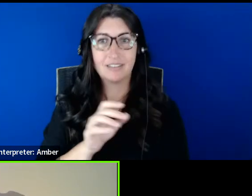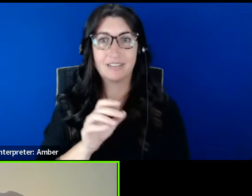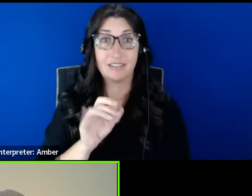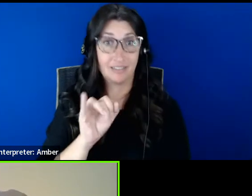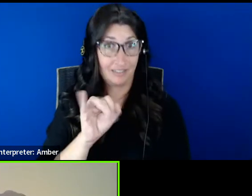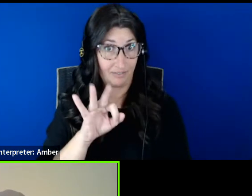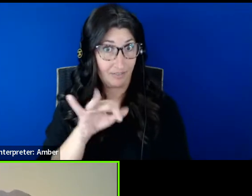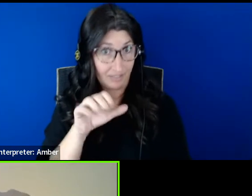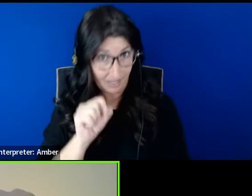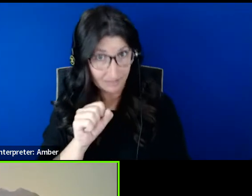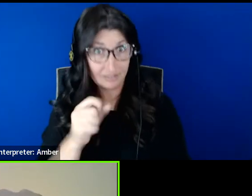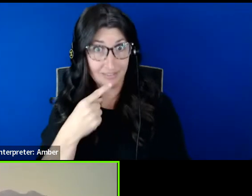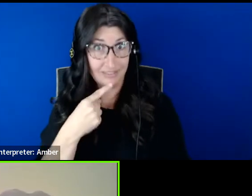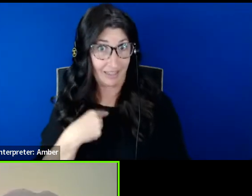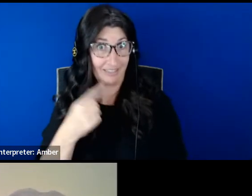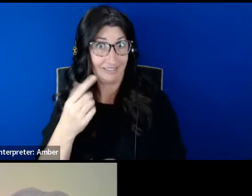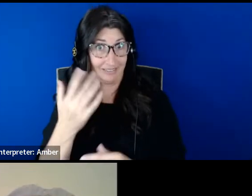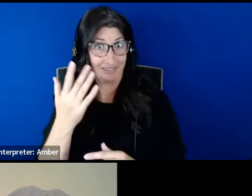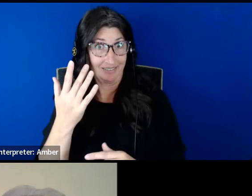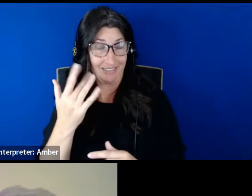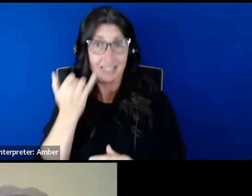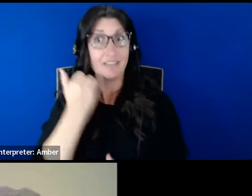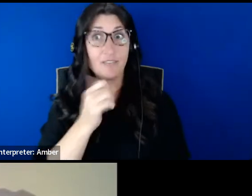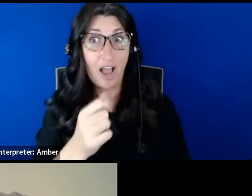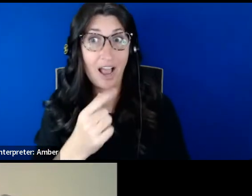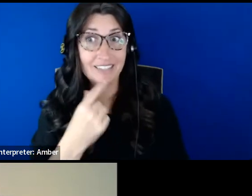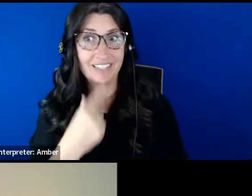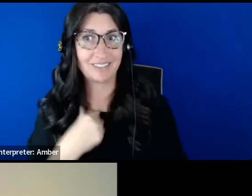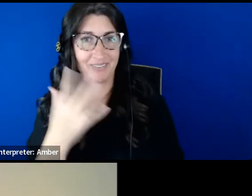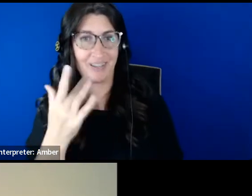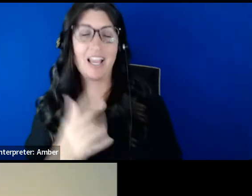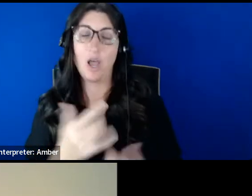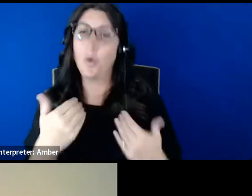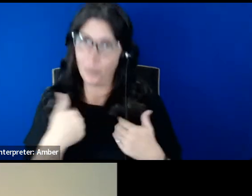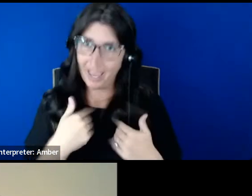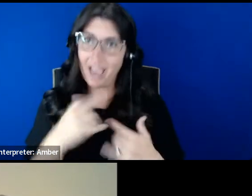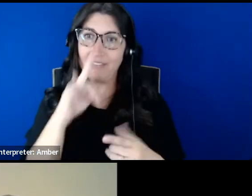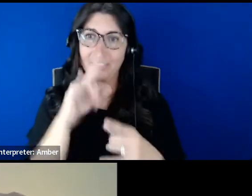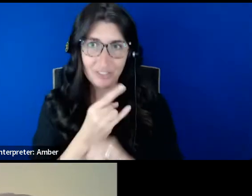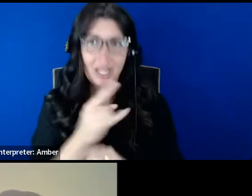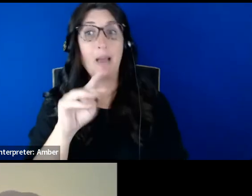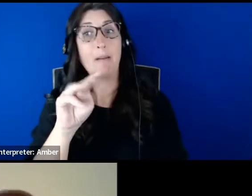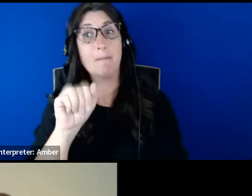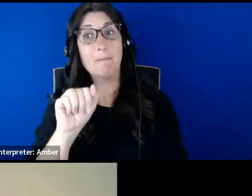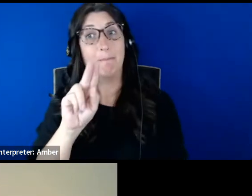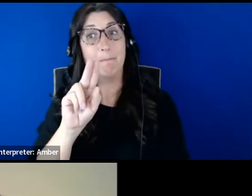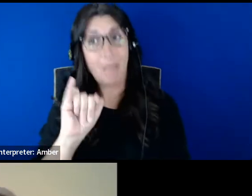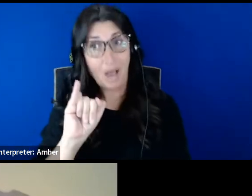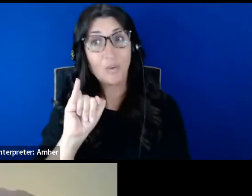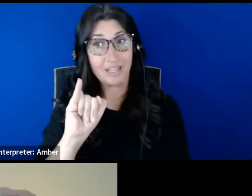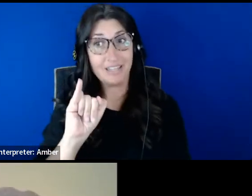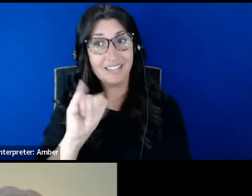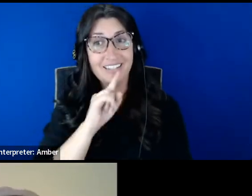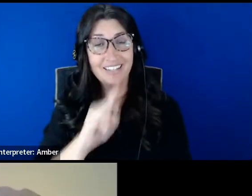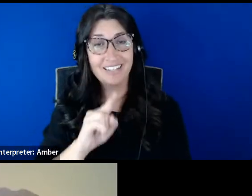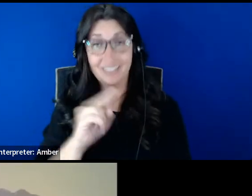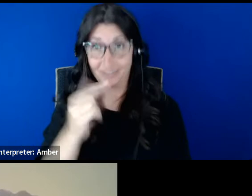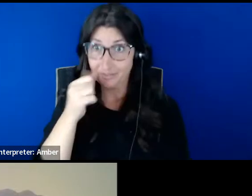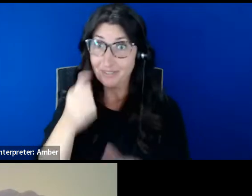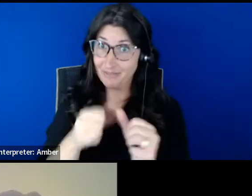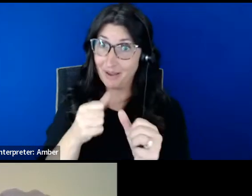us more. If not, tell us why. No, we do have a trickster. In fact, Maui is a trickster. Remember, I said Maui is